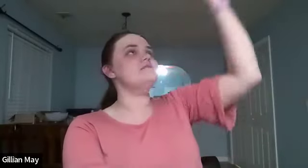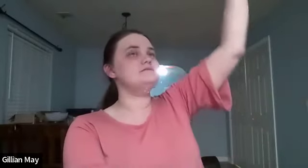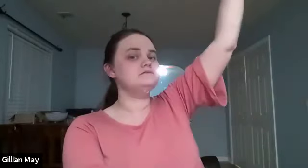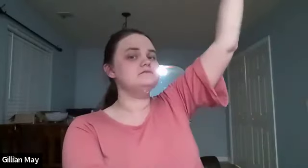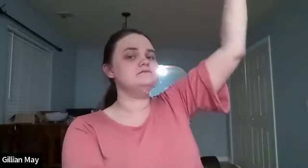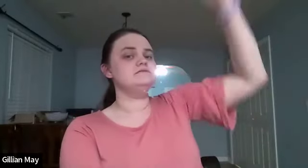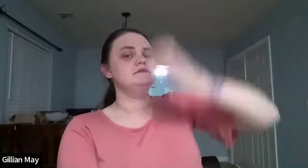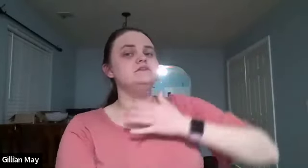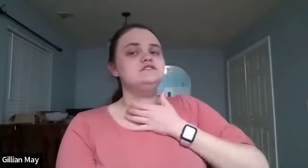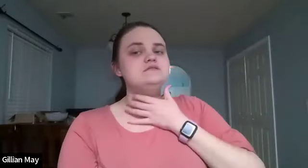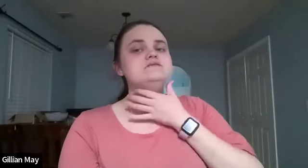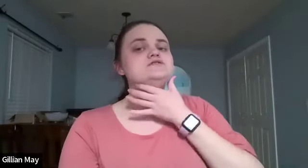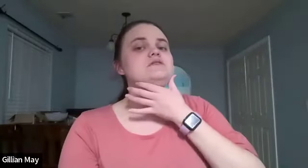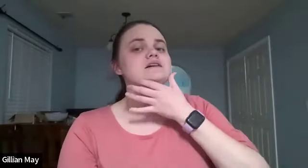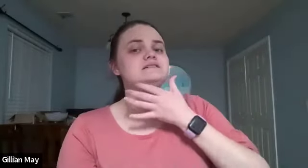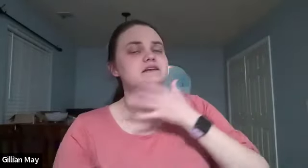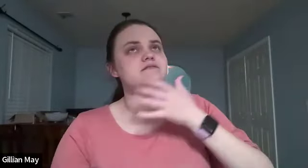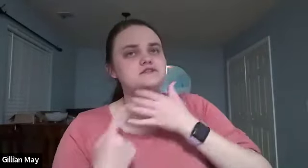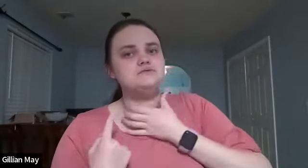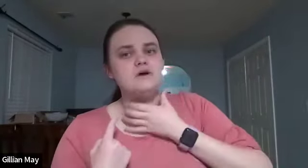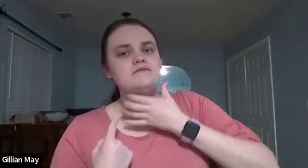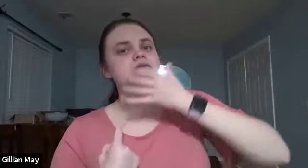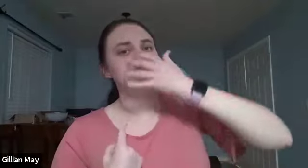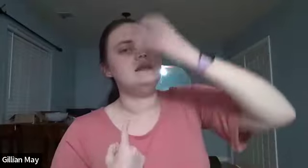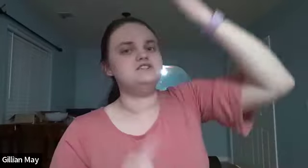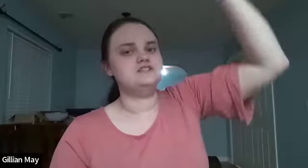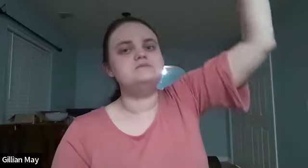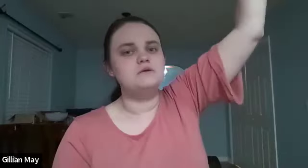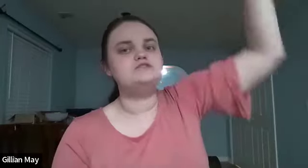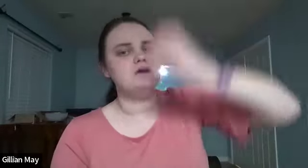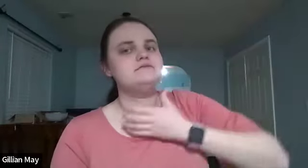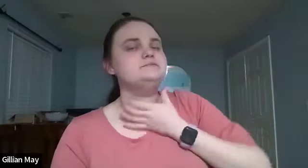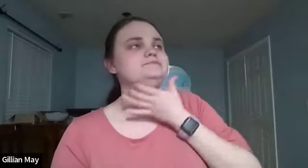Giraffe. So it's the visual of like the neck just keeps going. Giraffe.